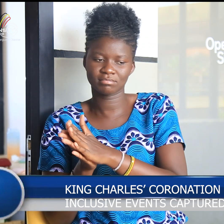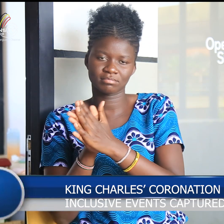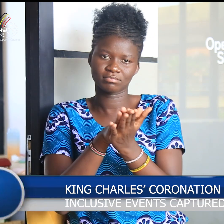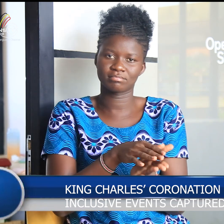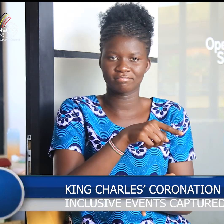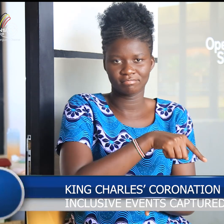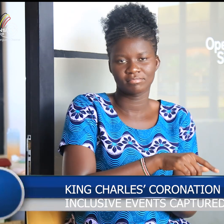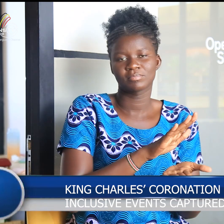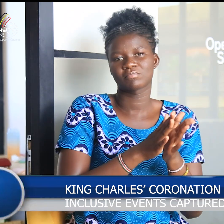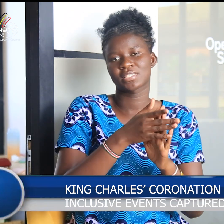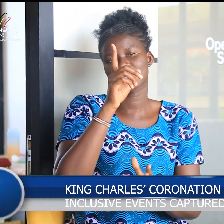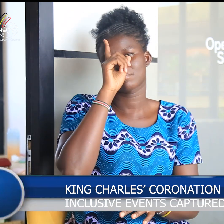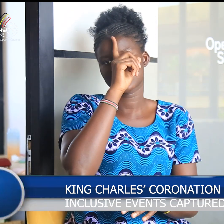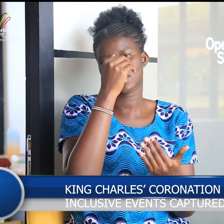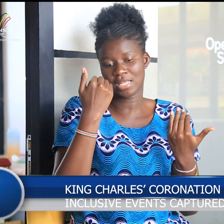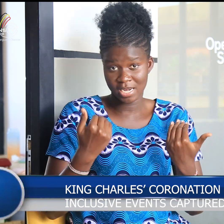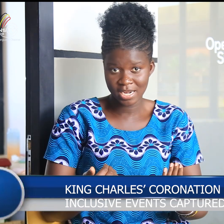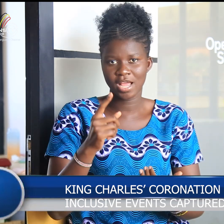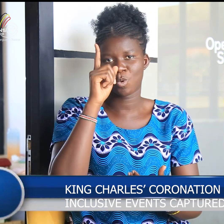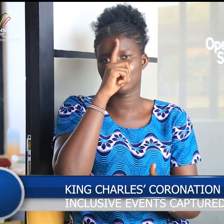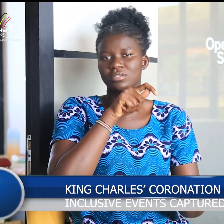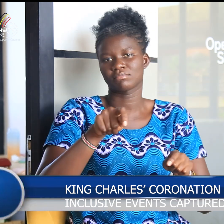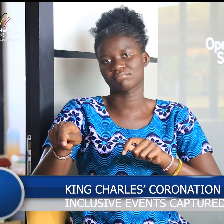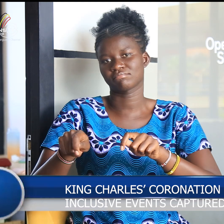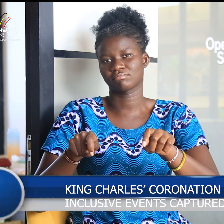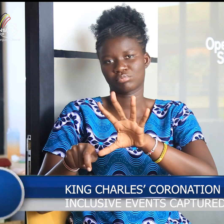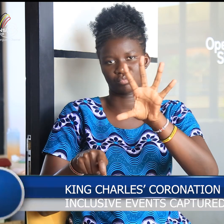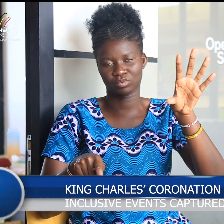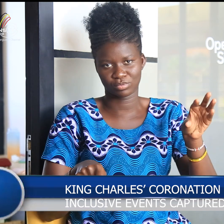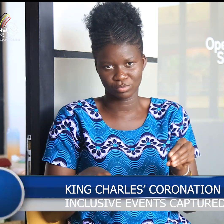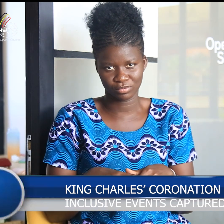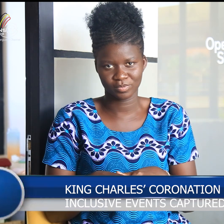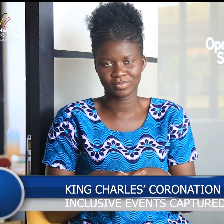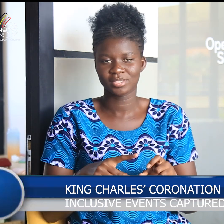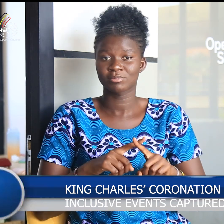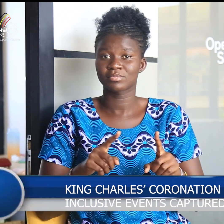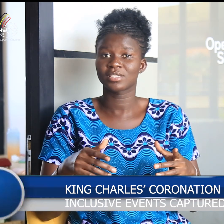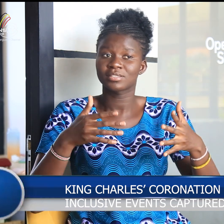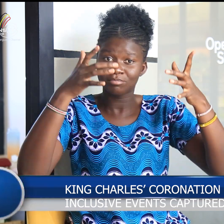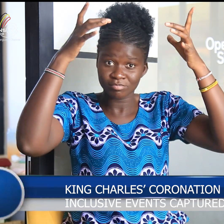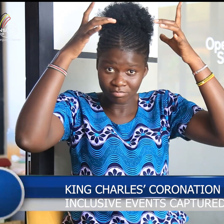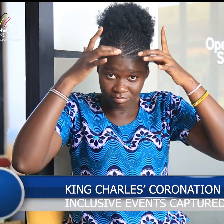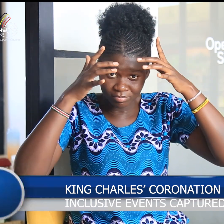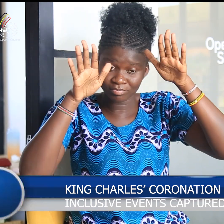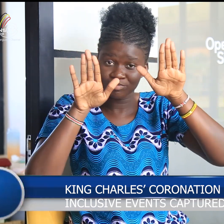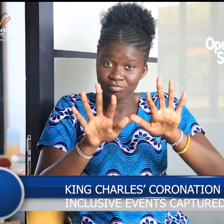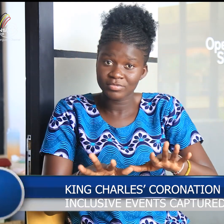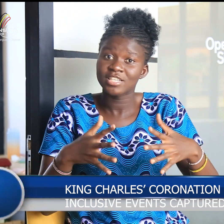Charles became the king. And now his coronation happened on Sunday.